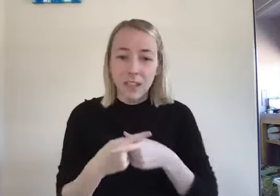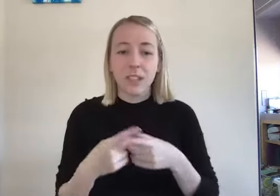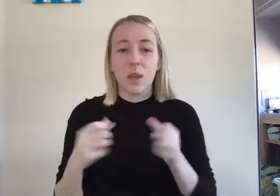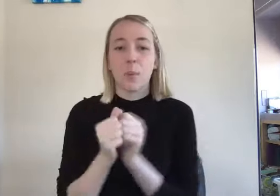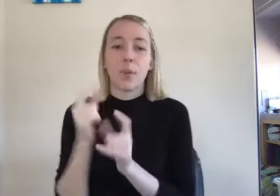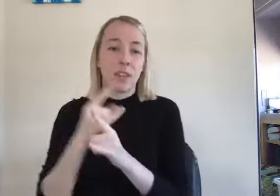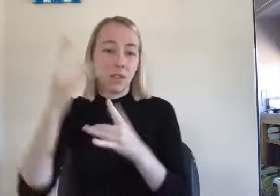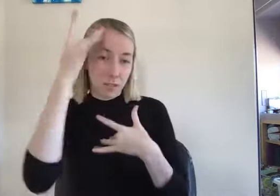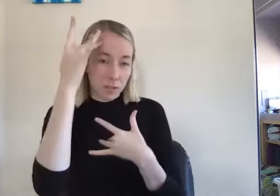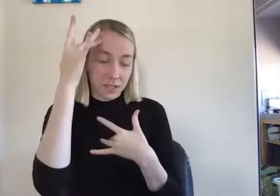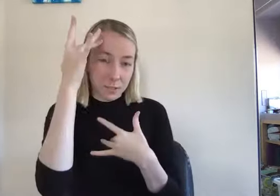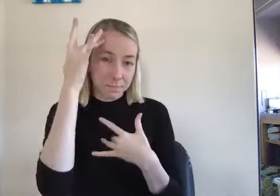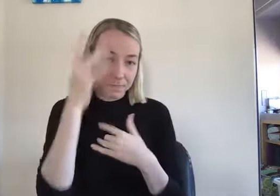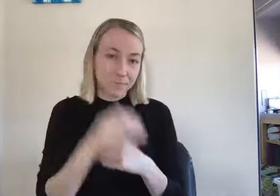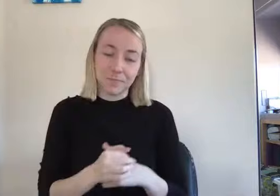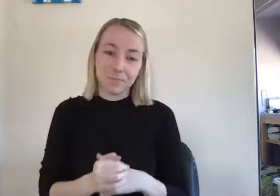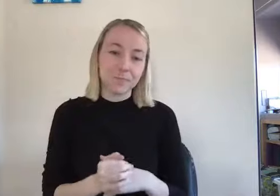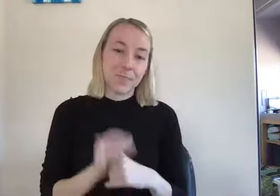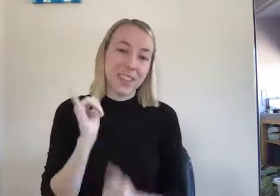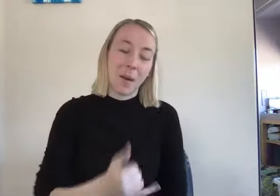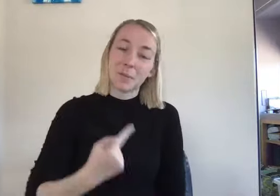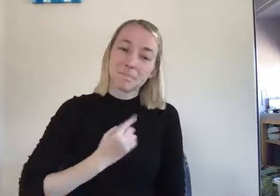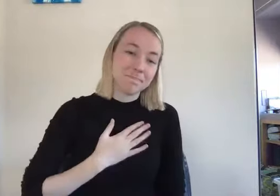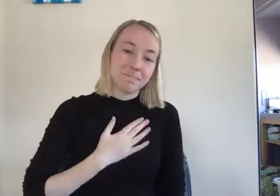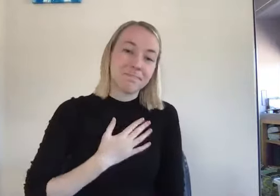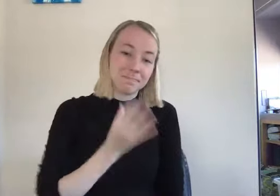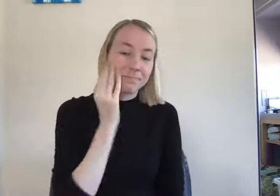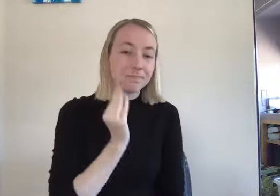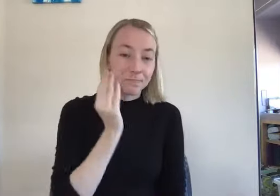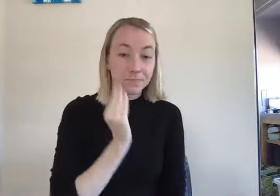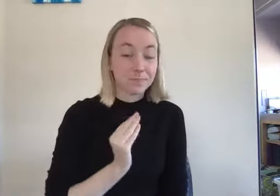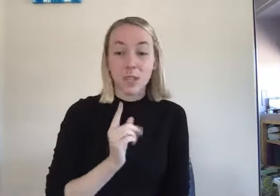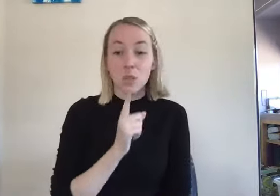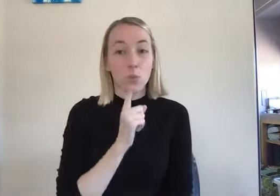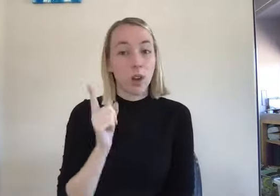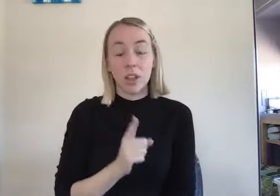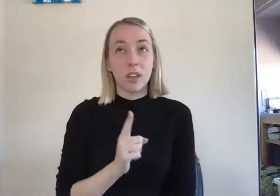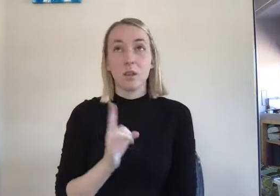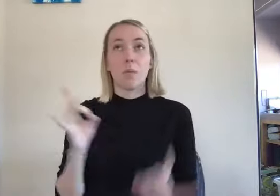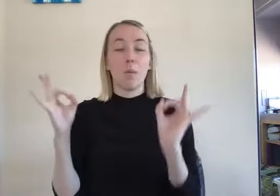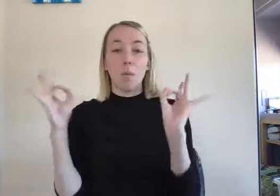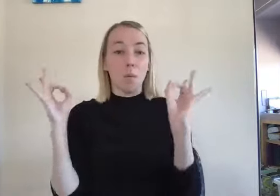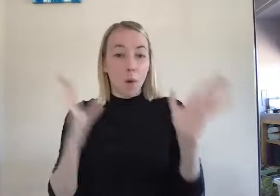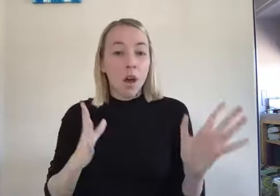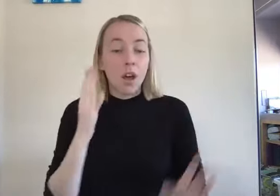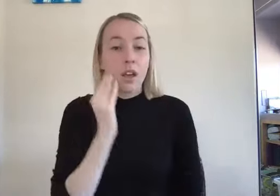pamphlet, Alcoholism, the Family Disease, talks about. That was me, just absolutely in a place